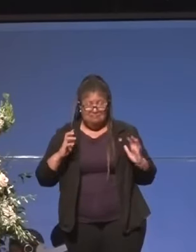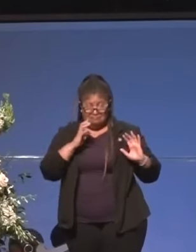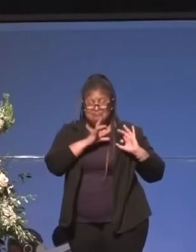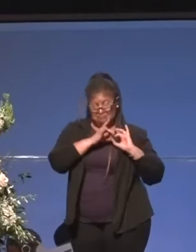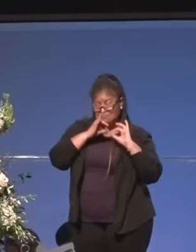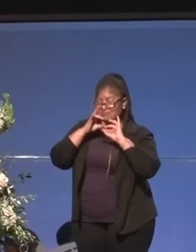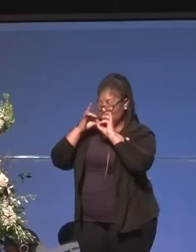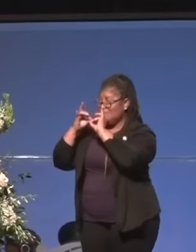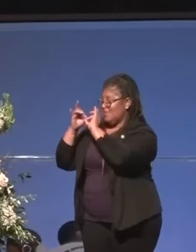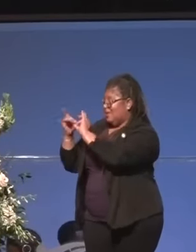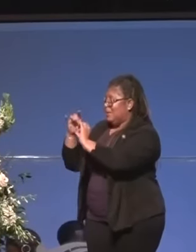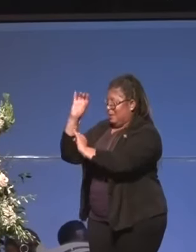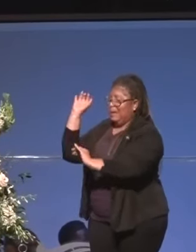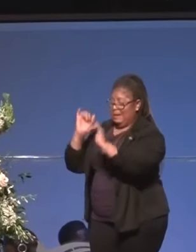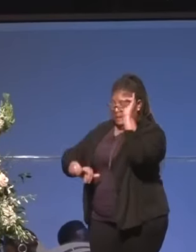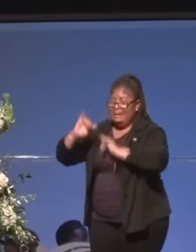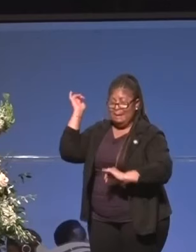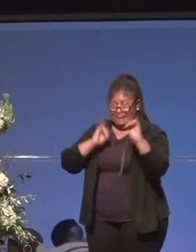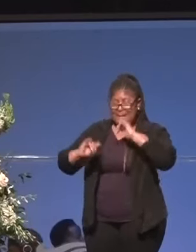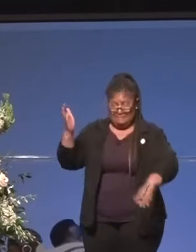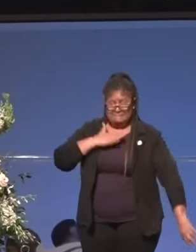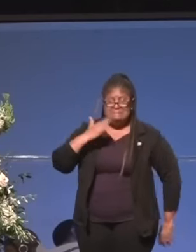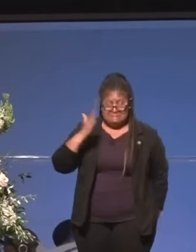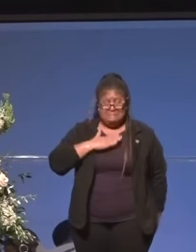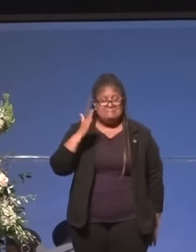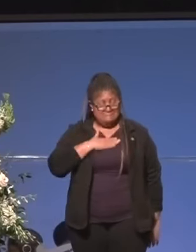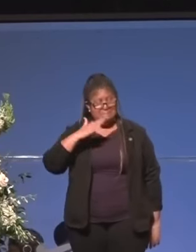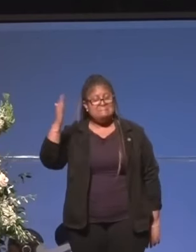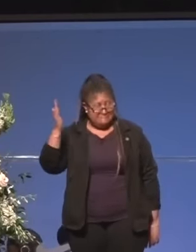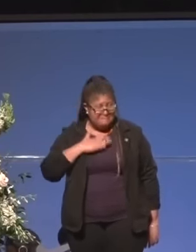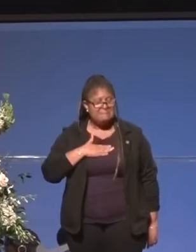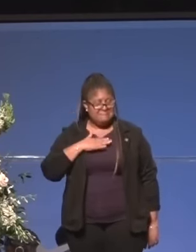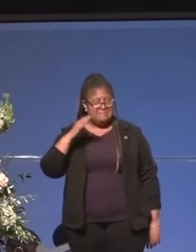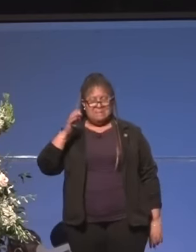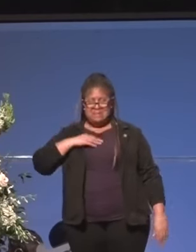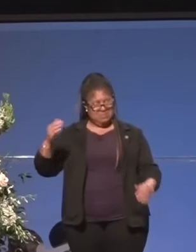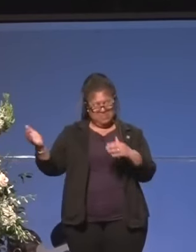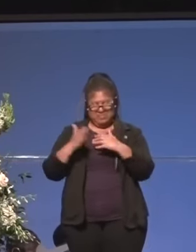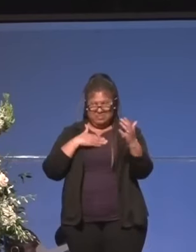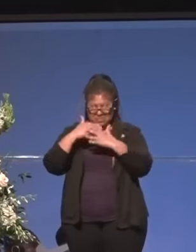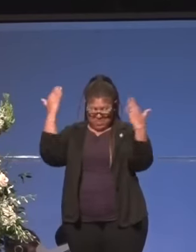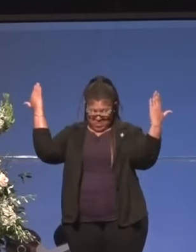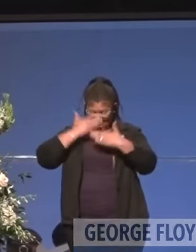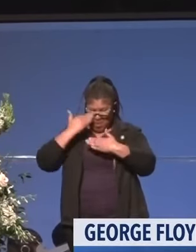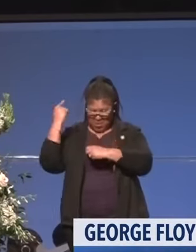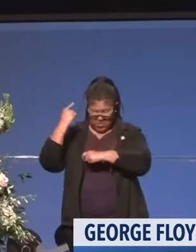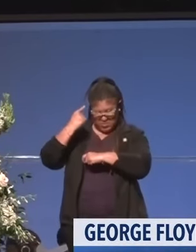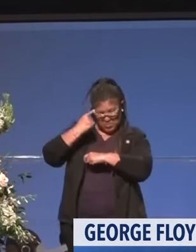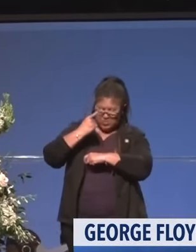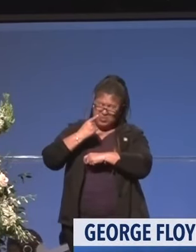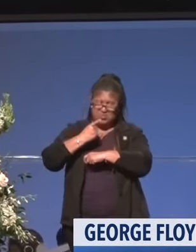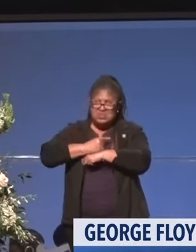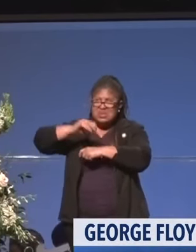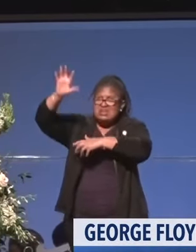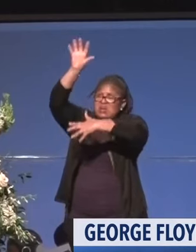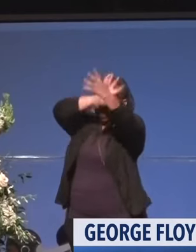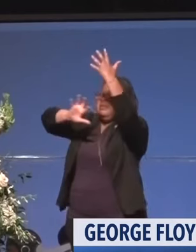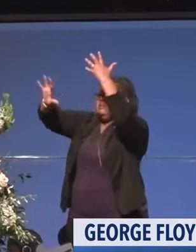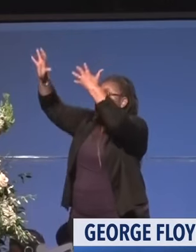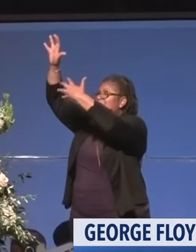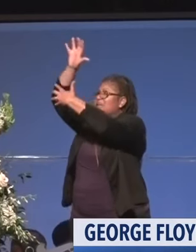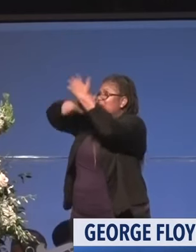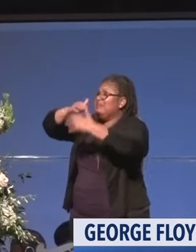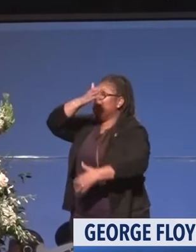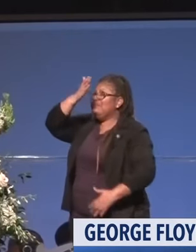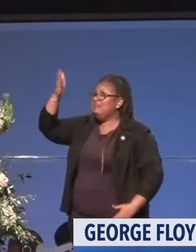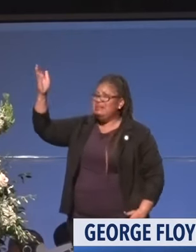soul has been an my my my my dark days. The clouds in the